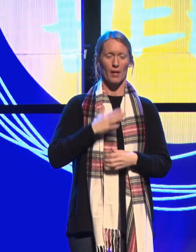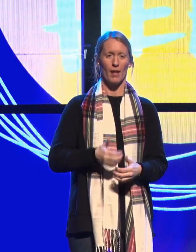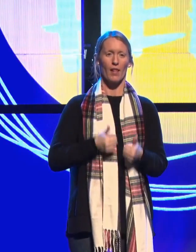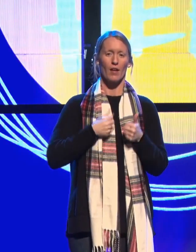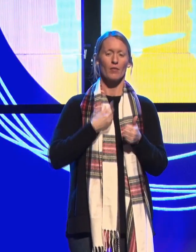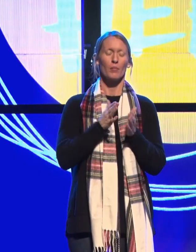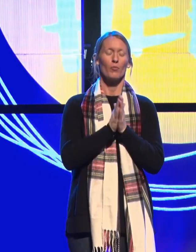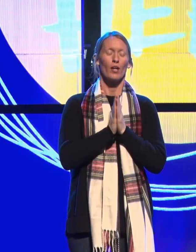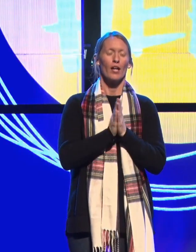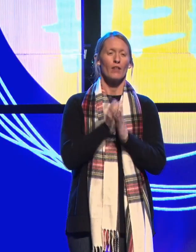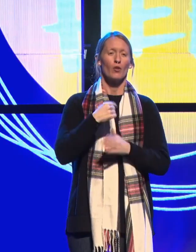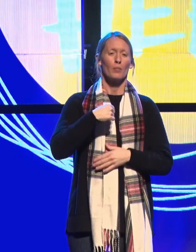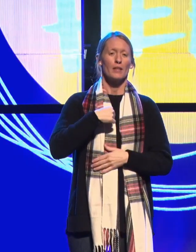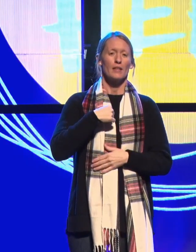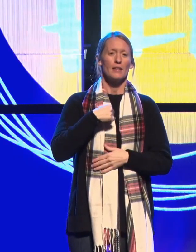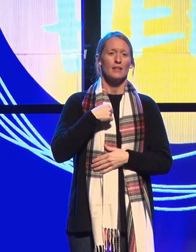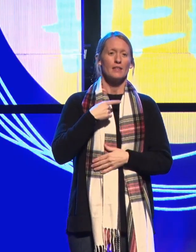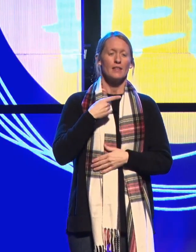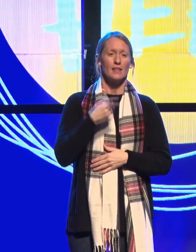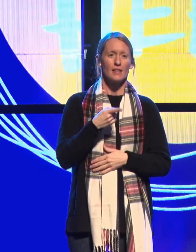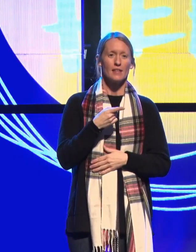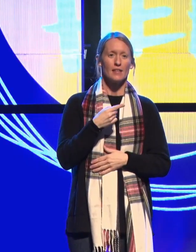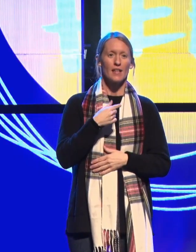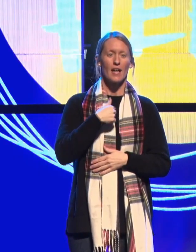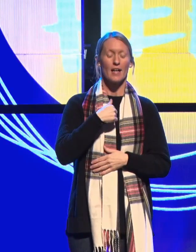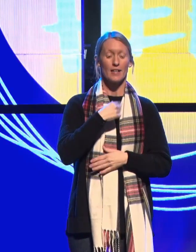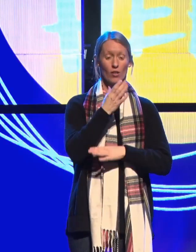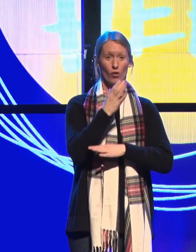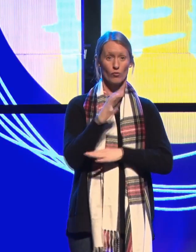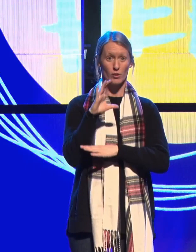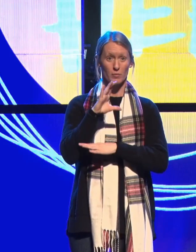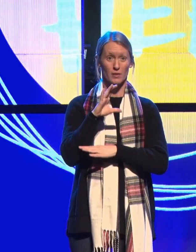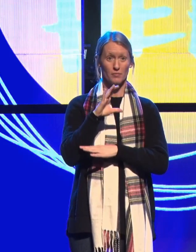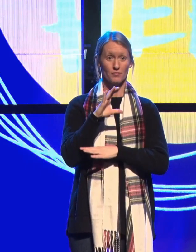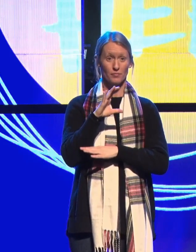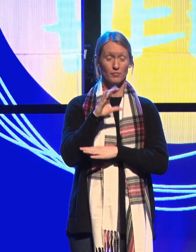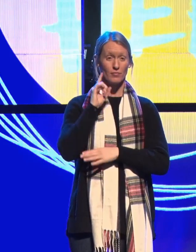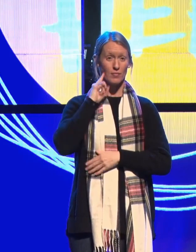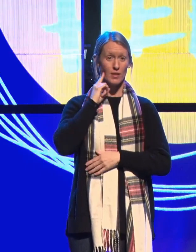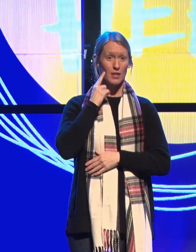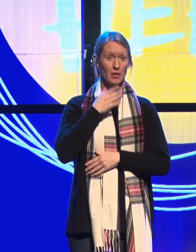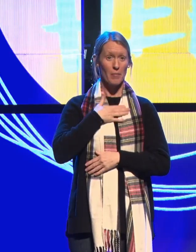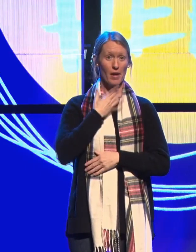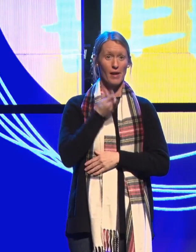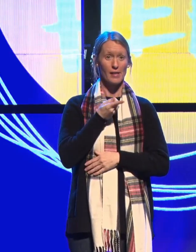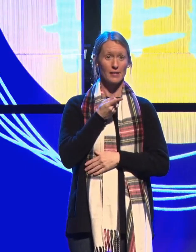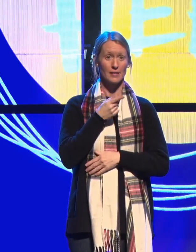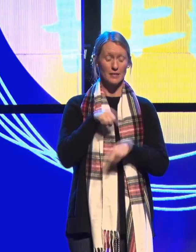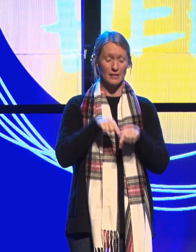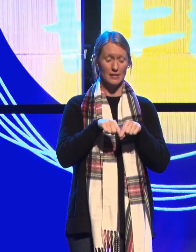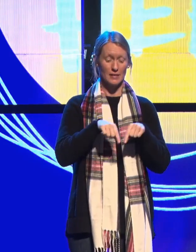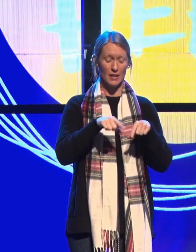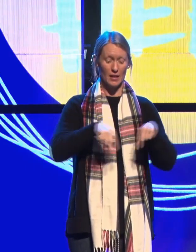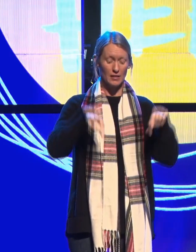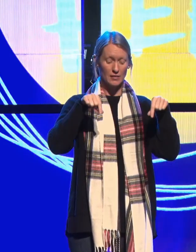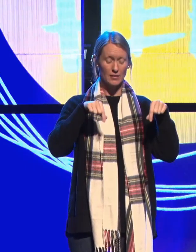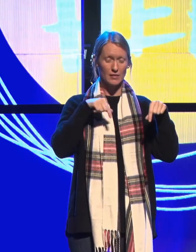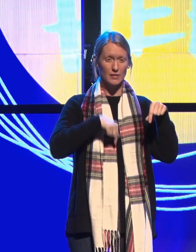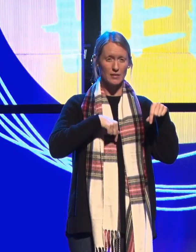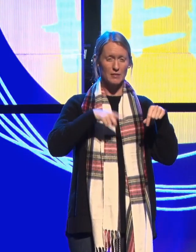me. I got these Christmas ones in my stocking, and I was skeptical, and they were really